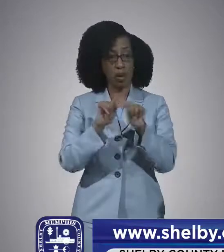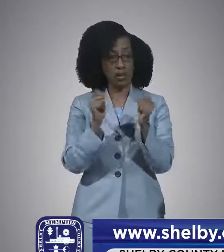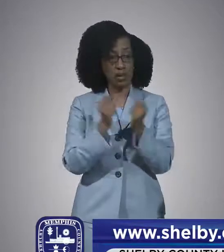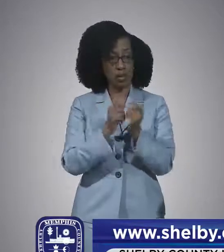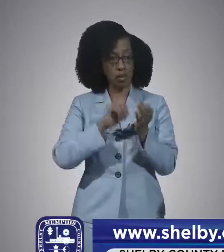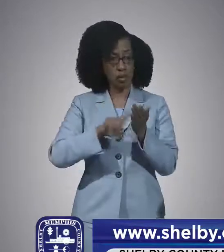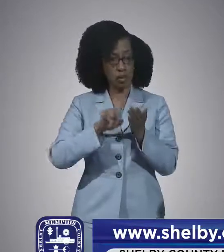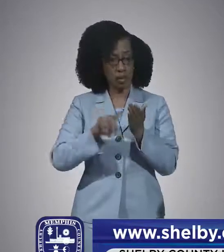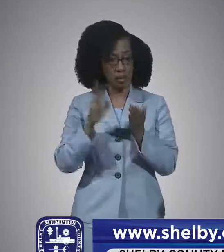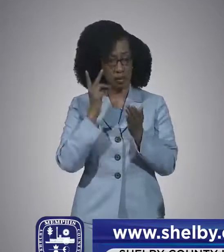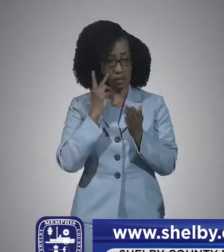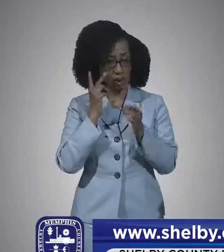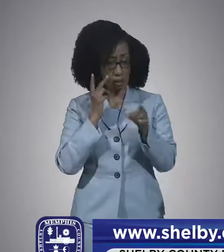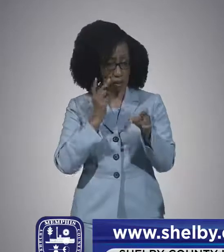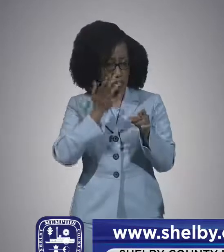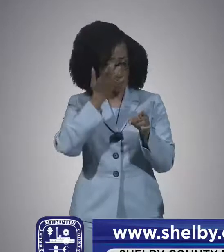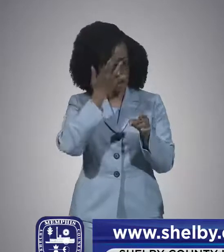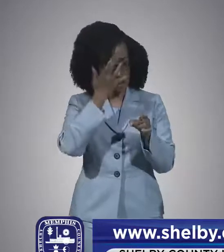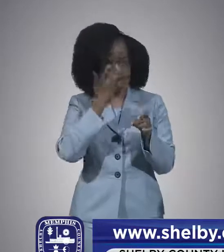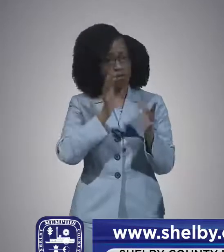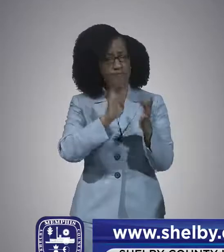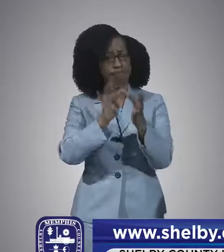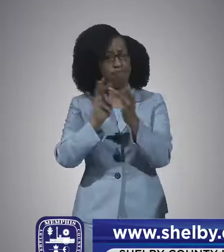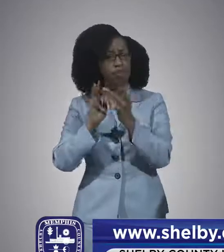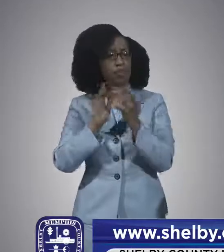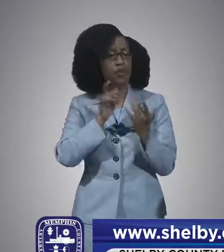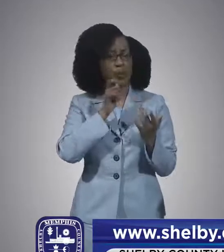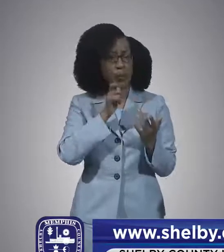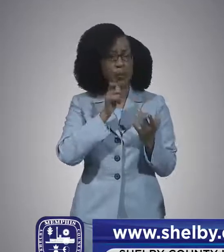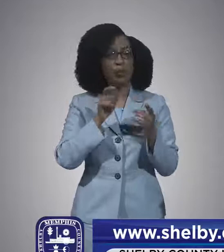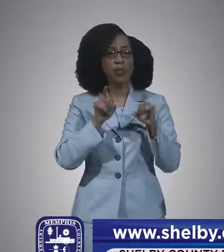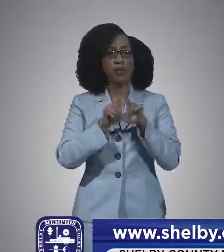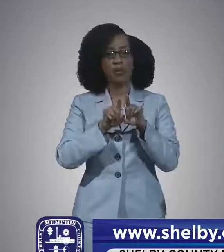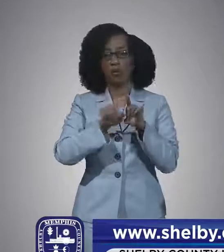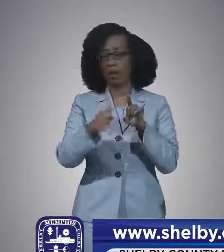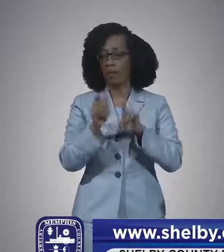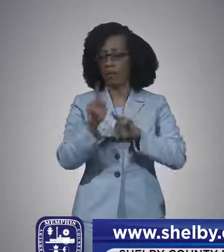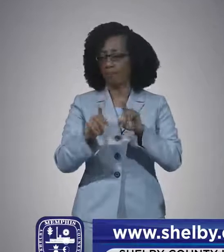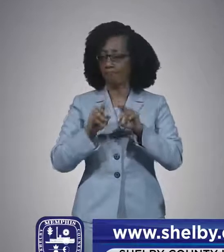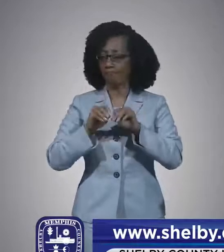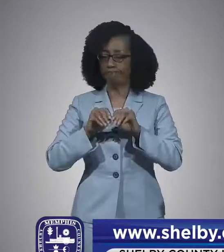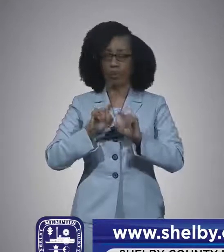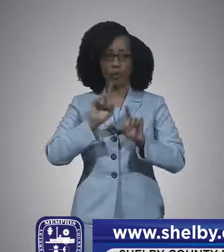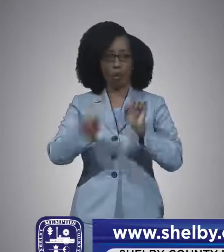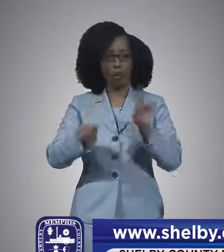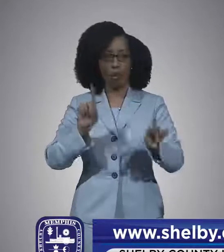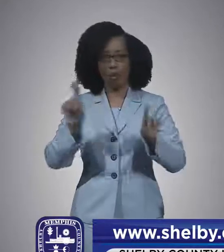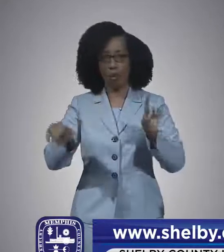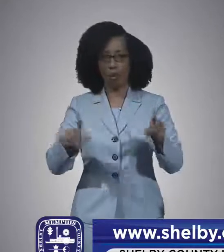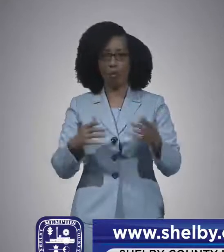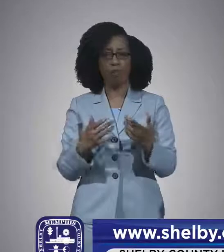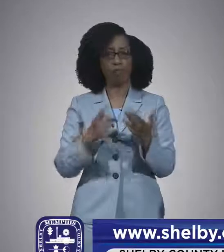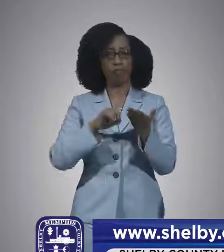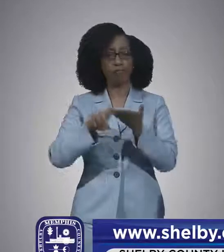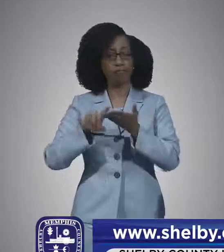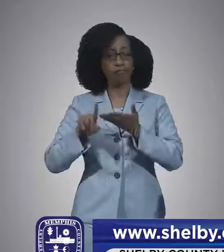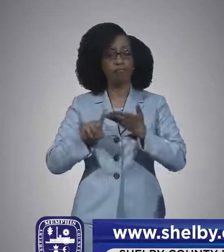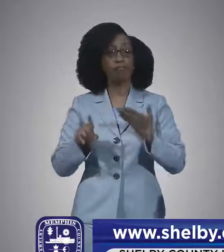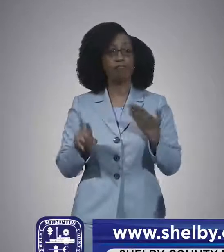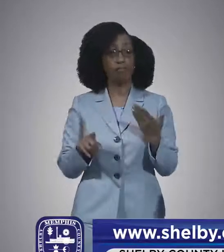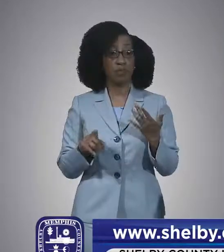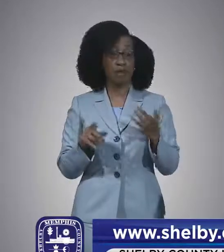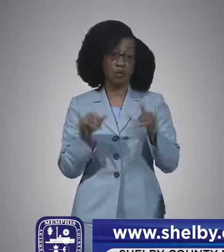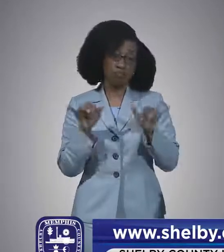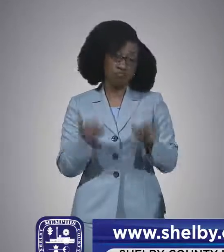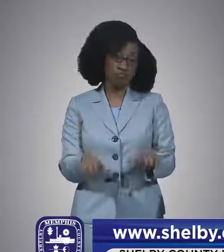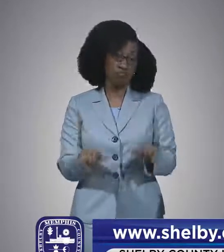of health investigators, and we are deploying those folks out. We were doing that before the injunction, and we continue to do